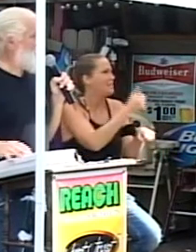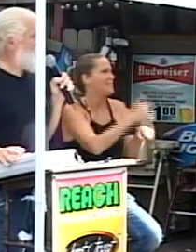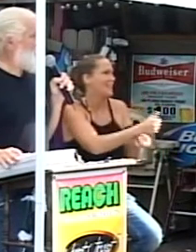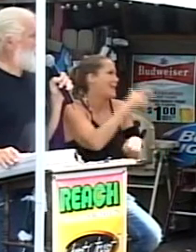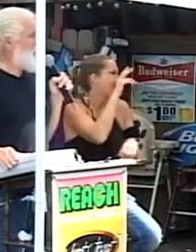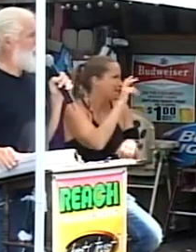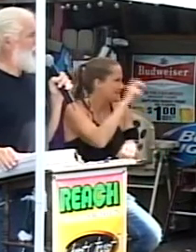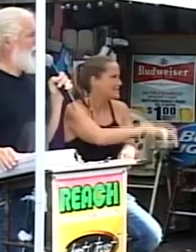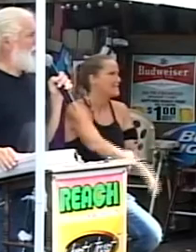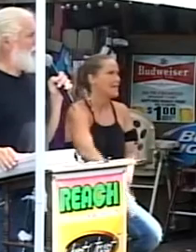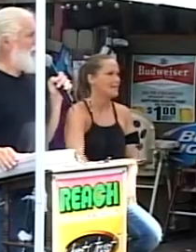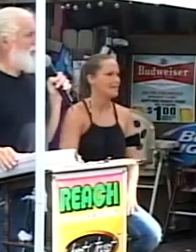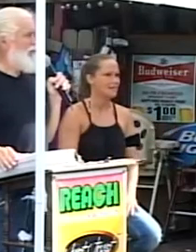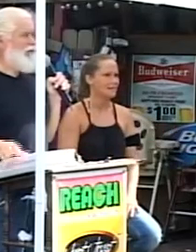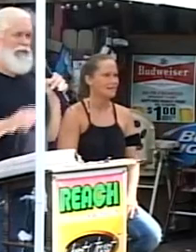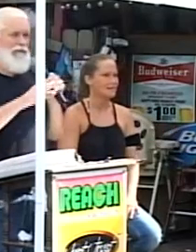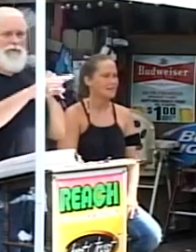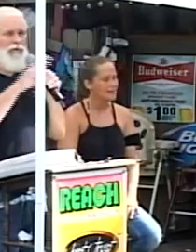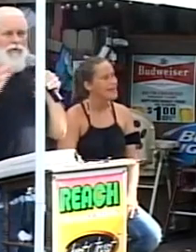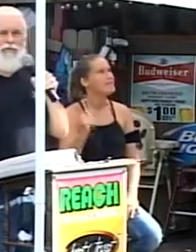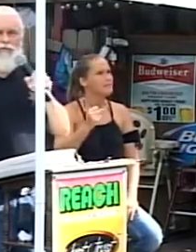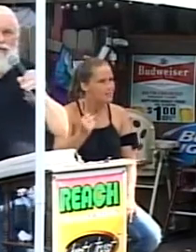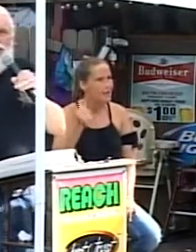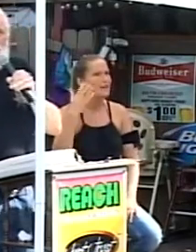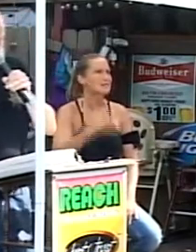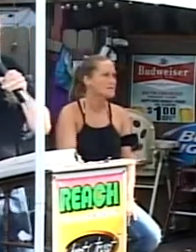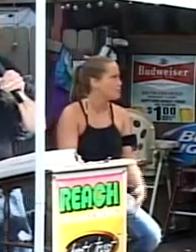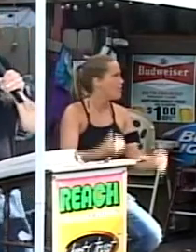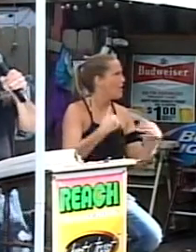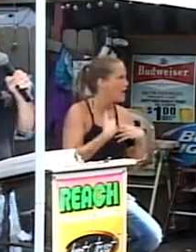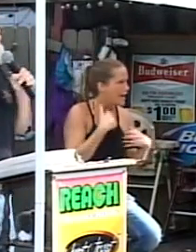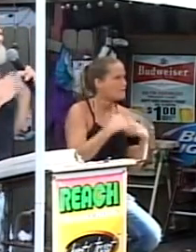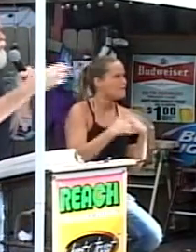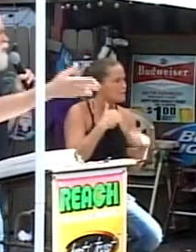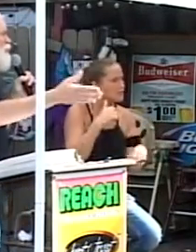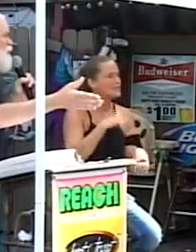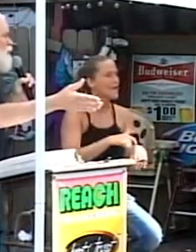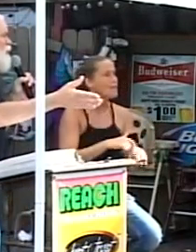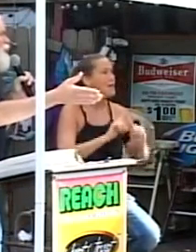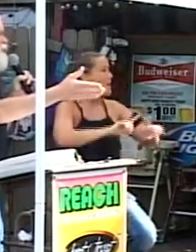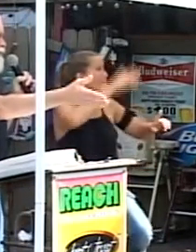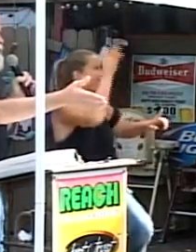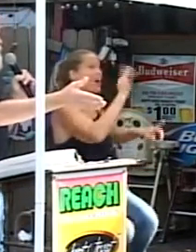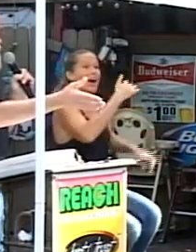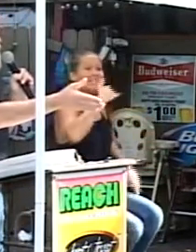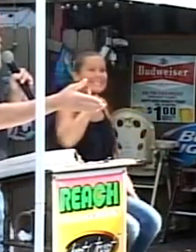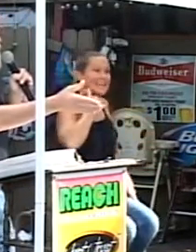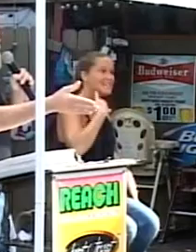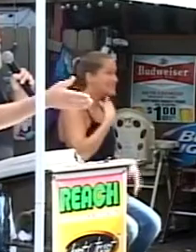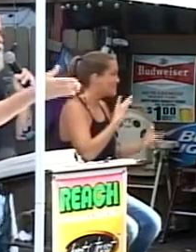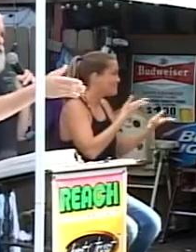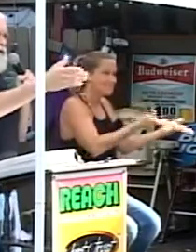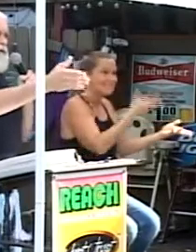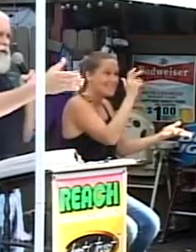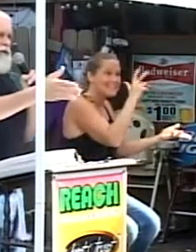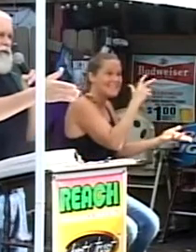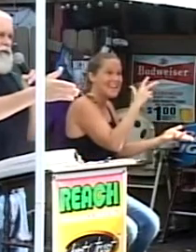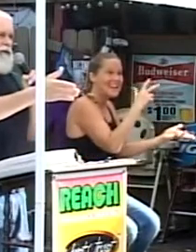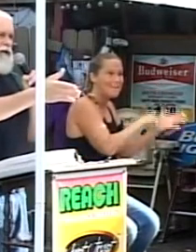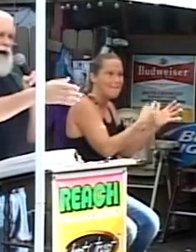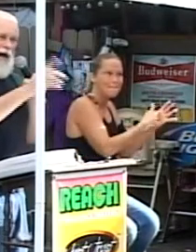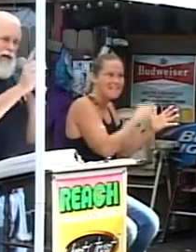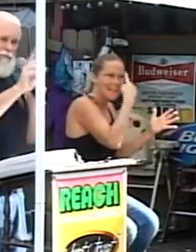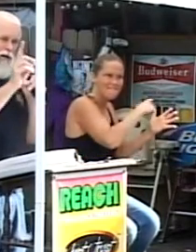Yes, there's going to be difficult times. God says, even though it looks like it's meant for your harm, I'm going to work it for your good. Trust me. Walk through